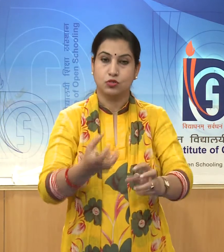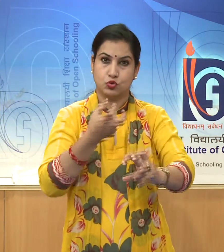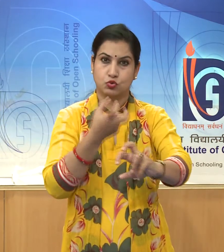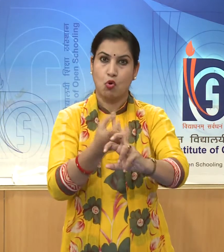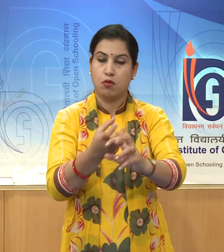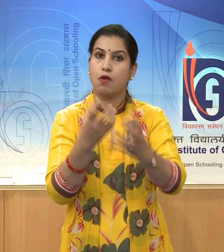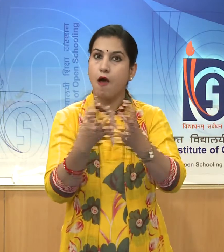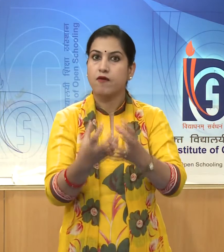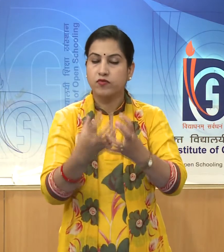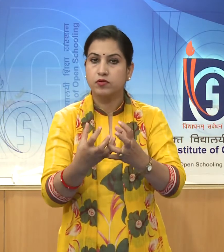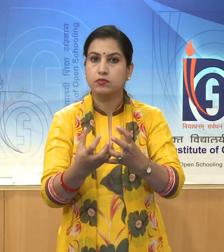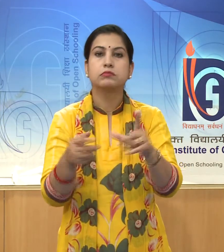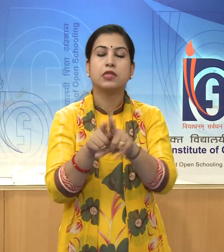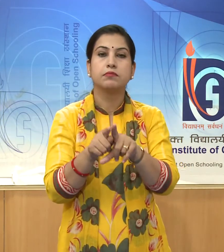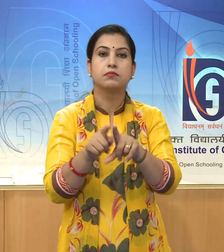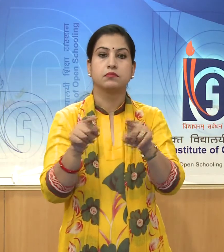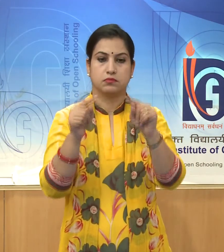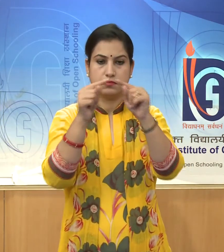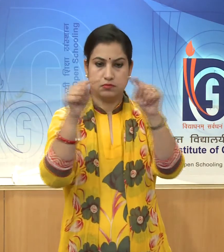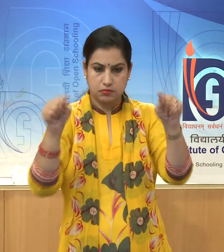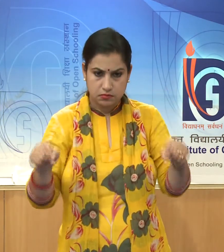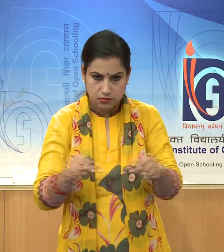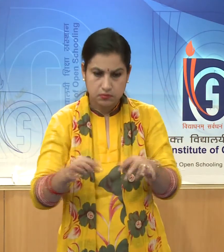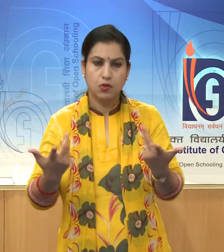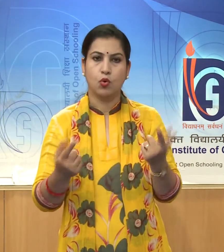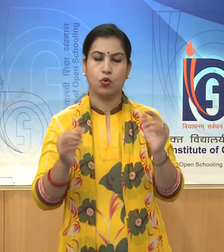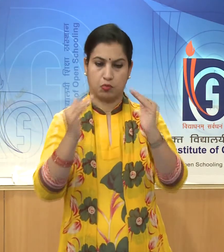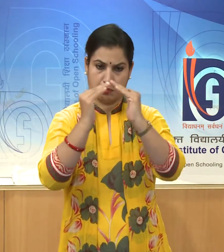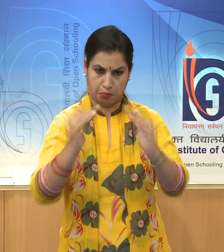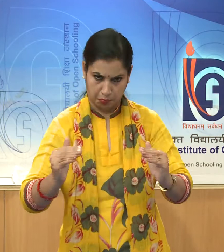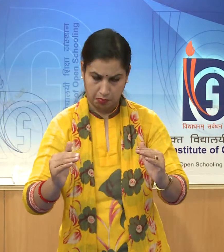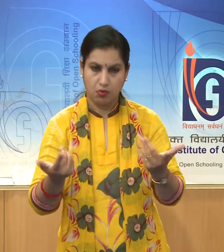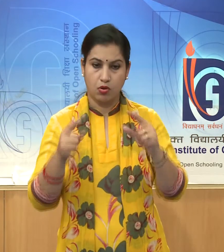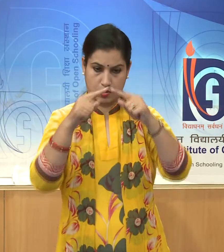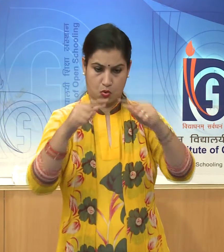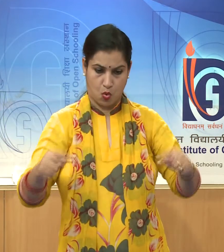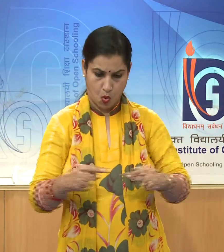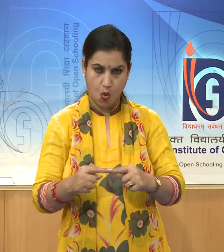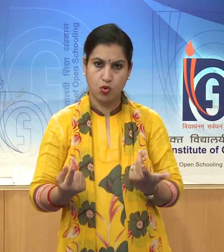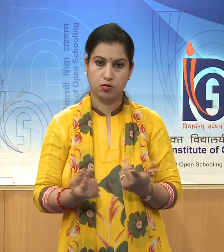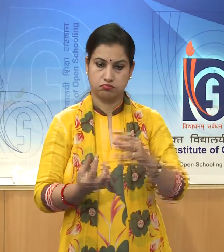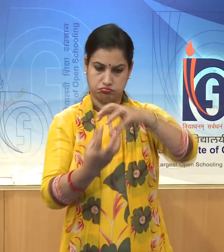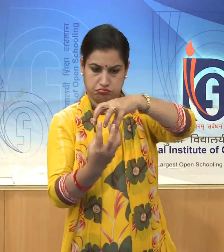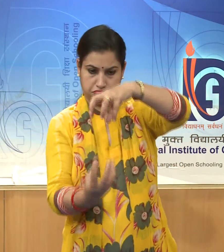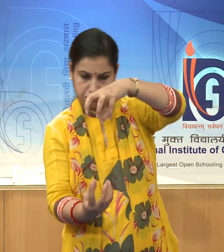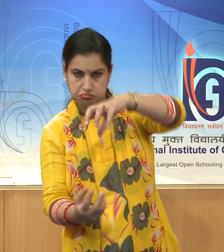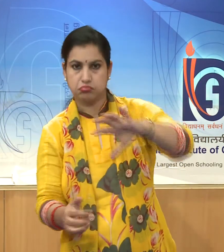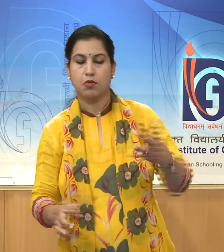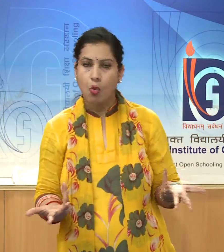solid geometrical such as cone, cylinder